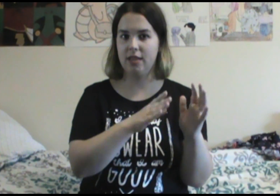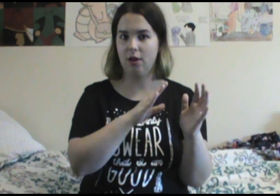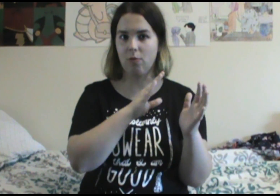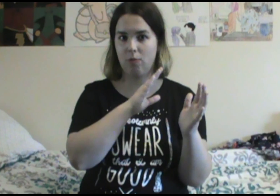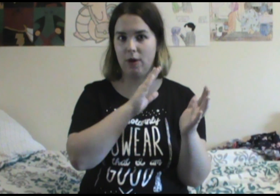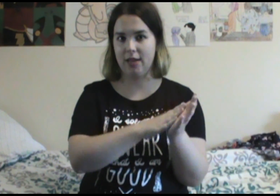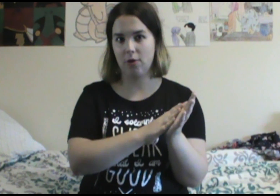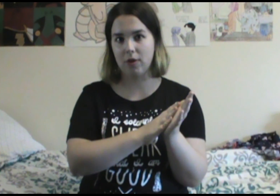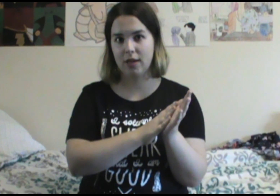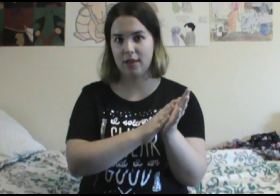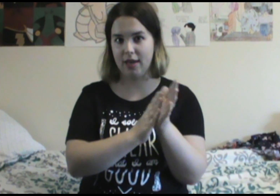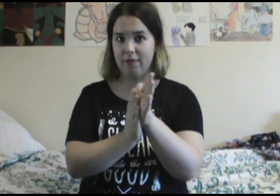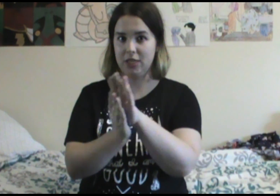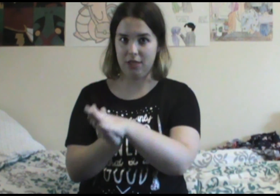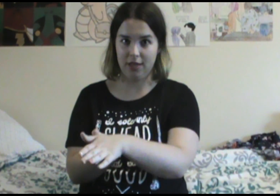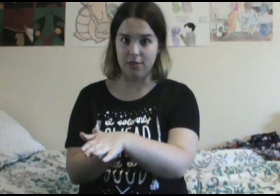the white cloak that eventually kills her.